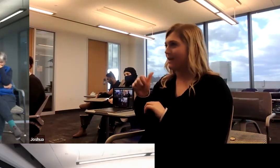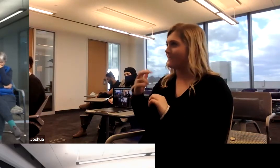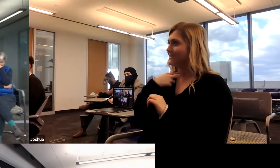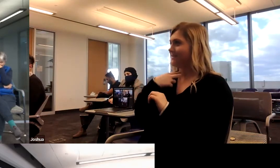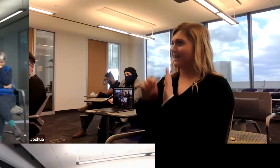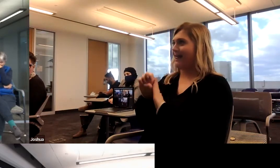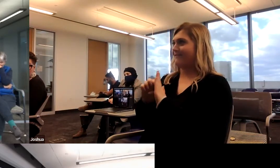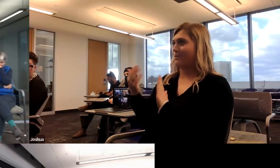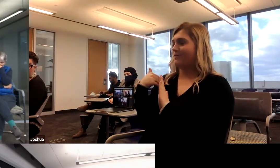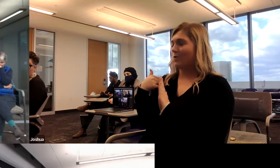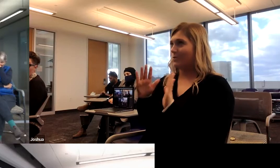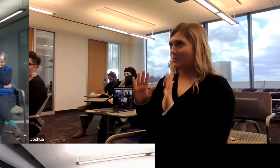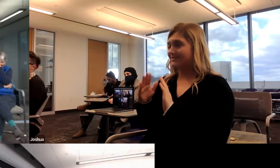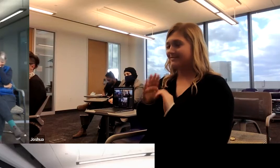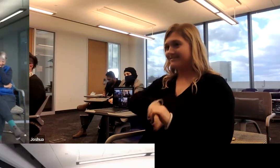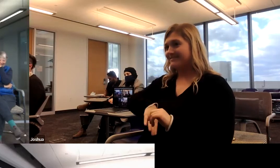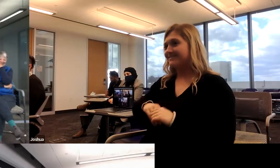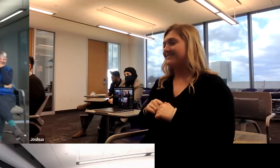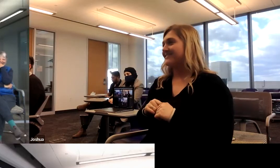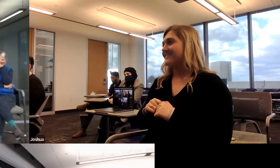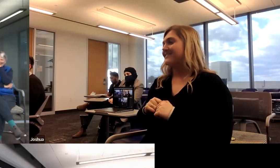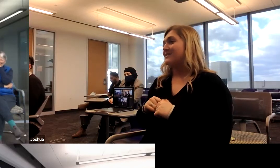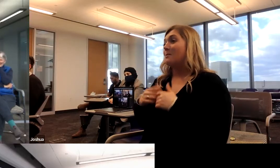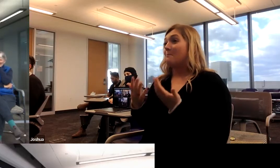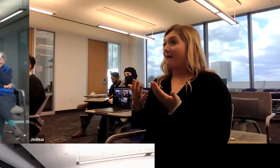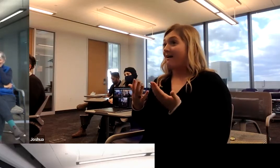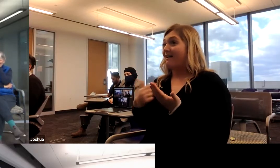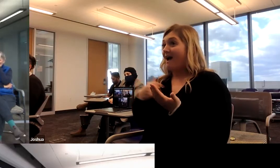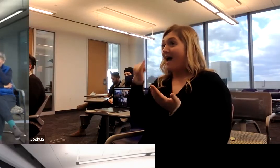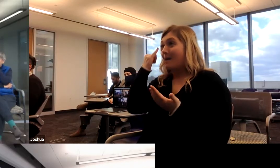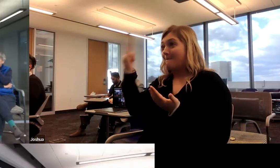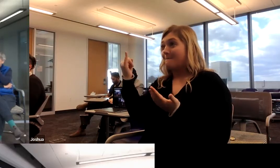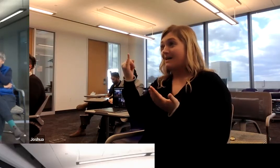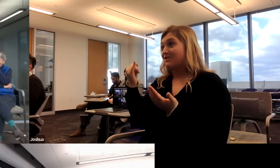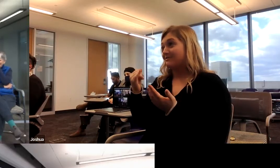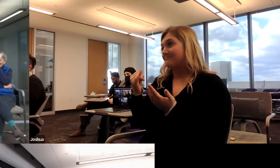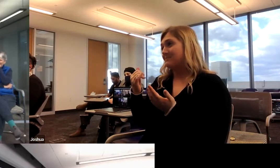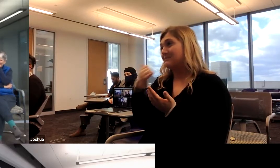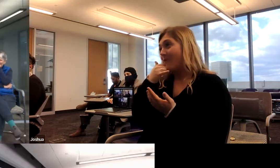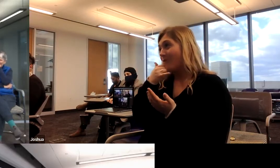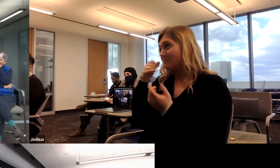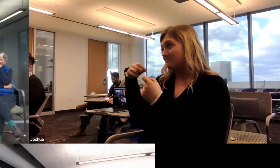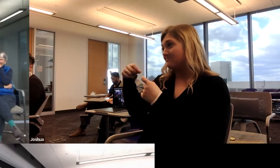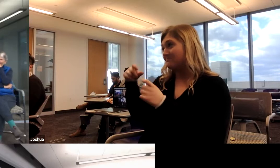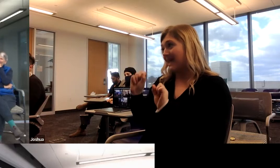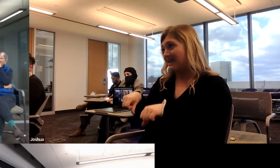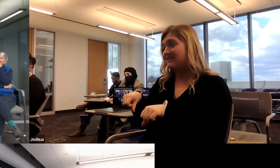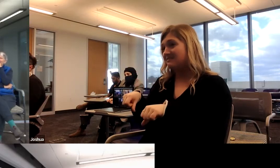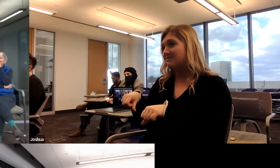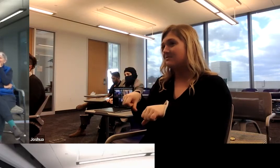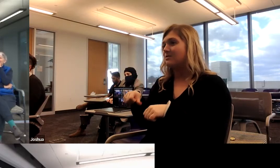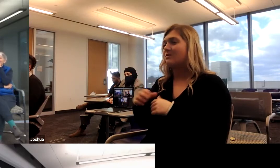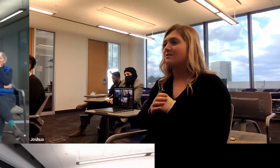elevator. But I imagine, hopefully I would have cell phone service, because,